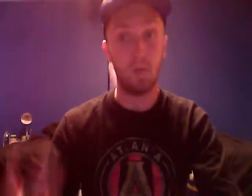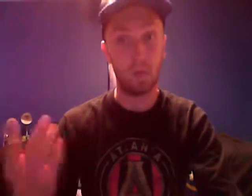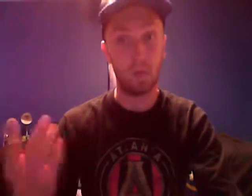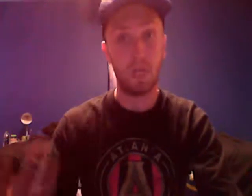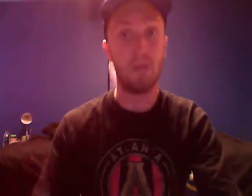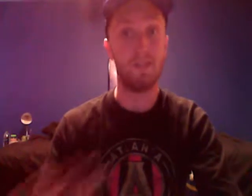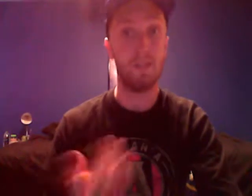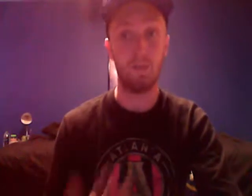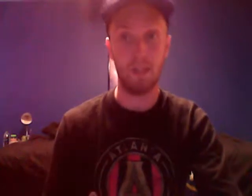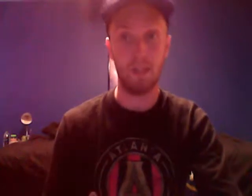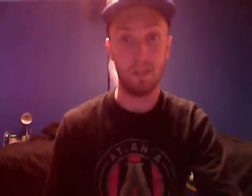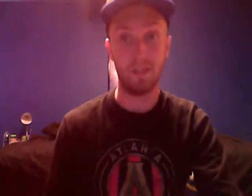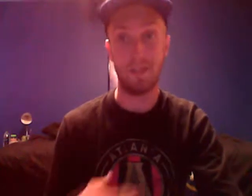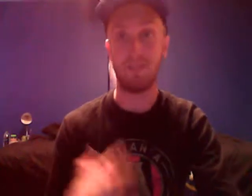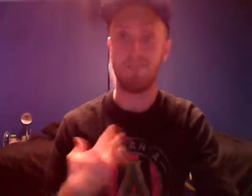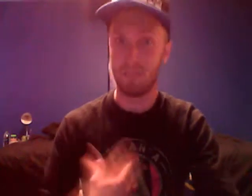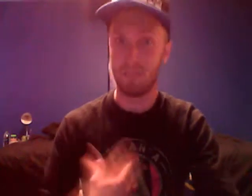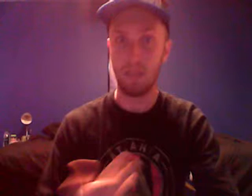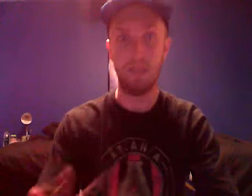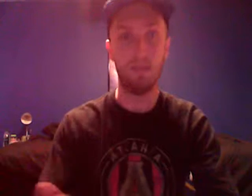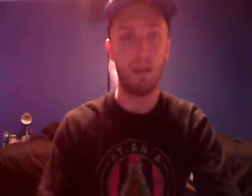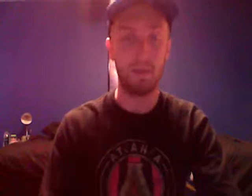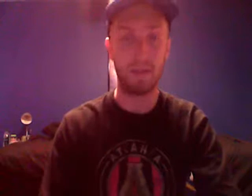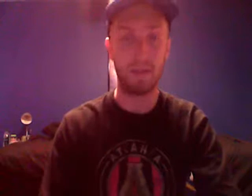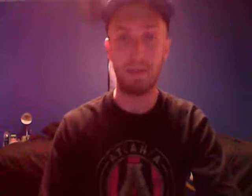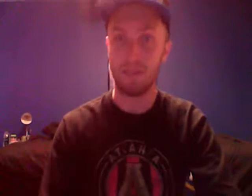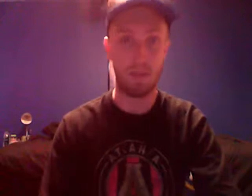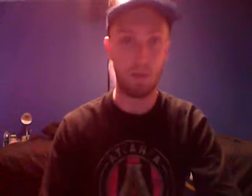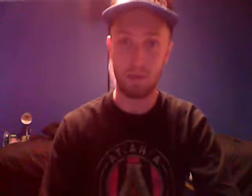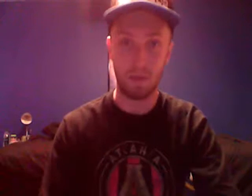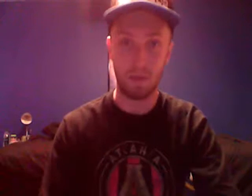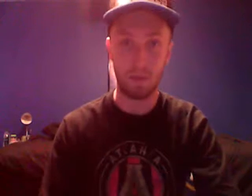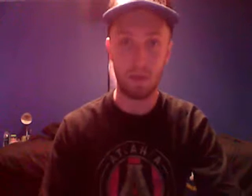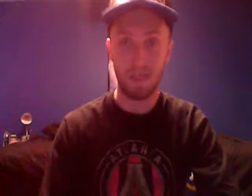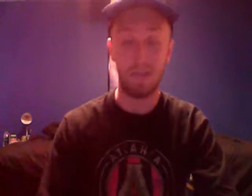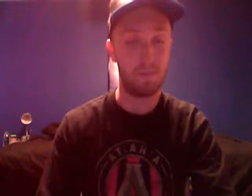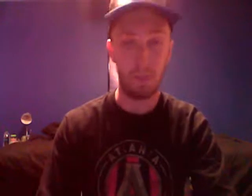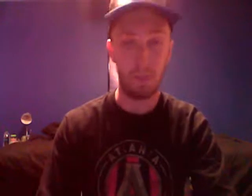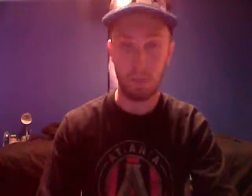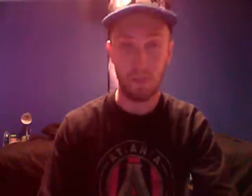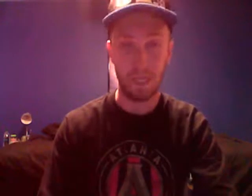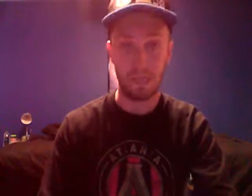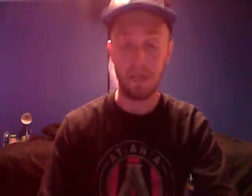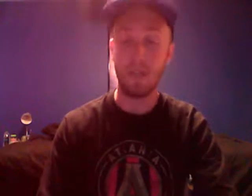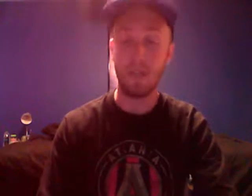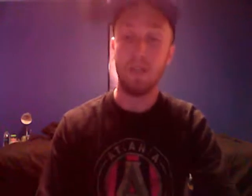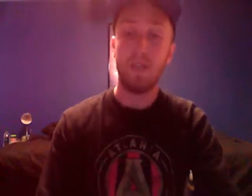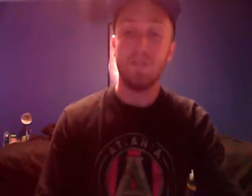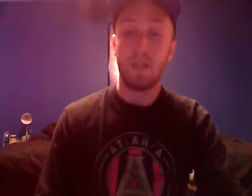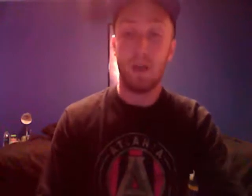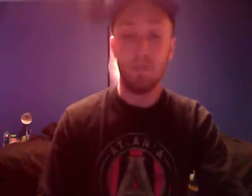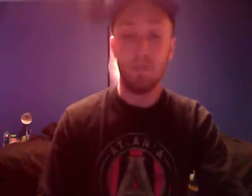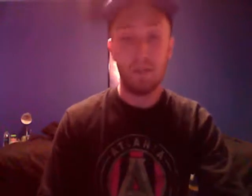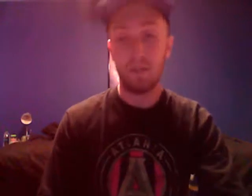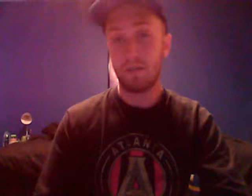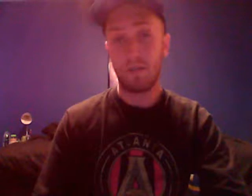who's confident in what he does and can lead the line back there. He's not one of those keepers, and it's being proven again today. Mears, kind